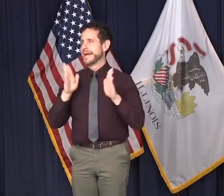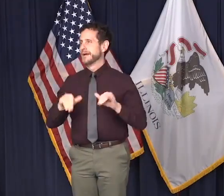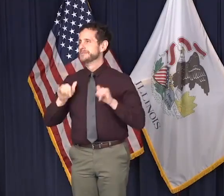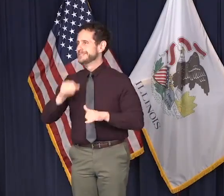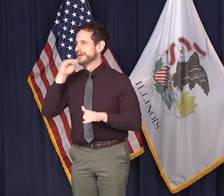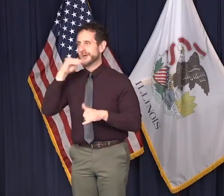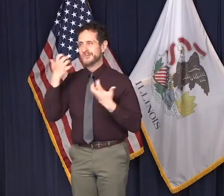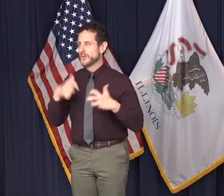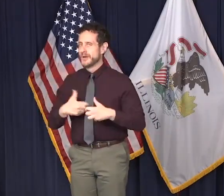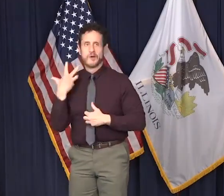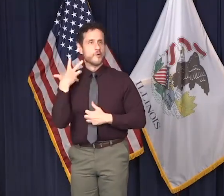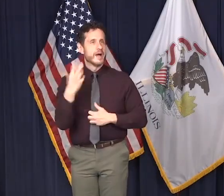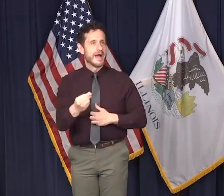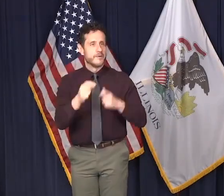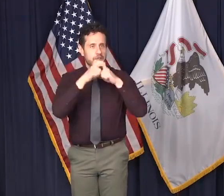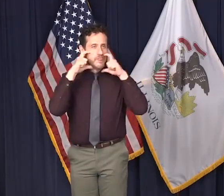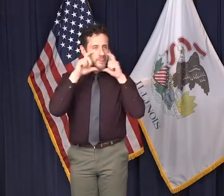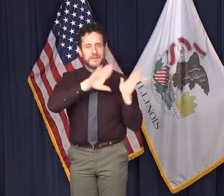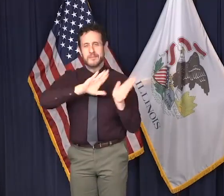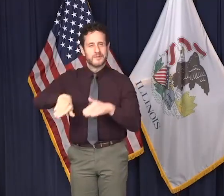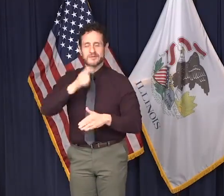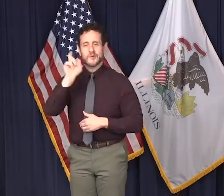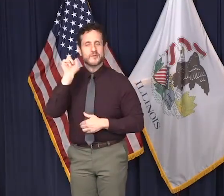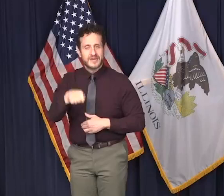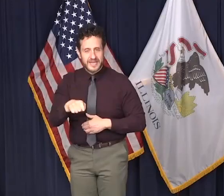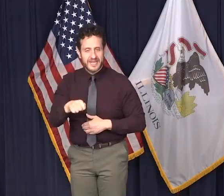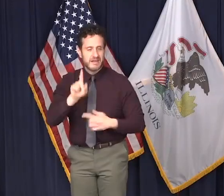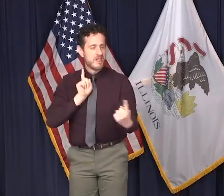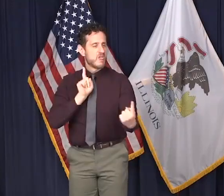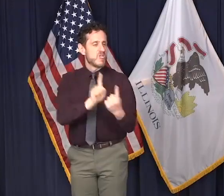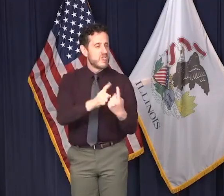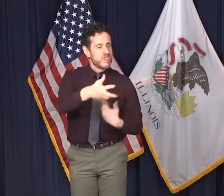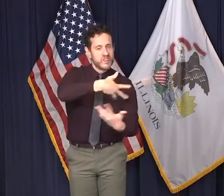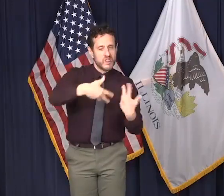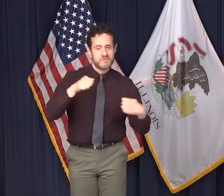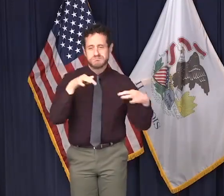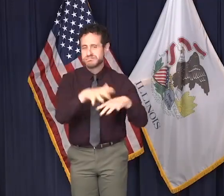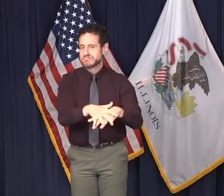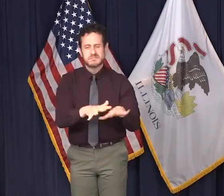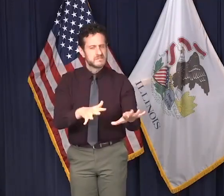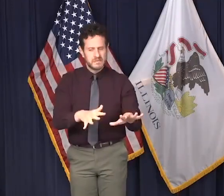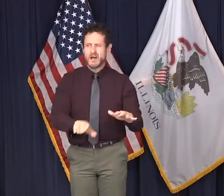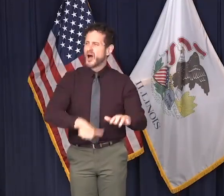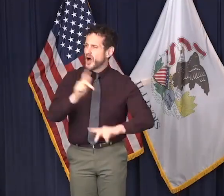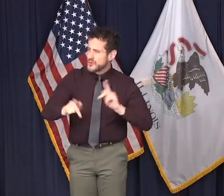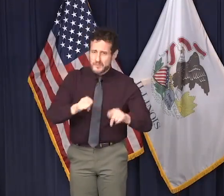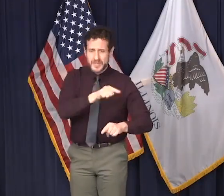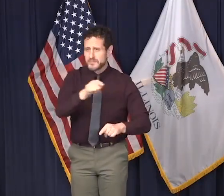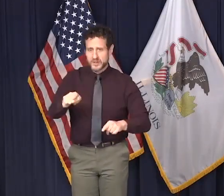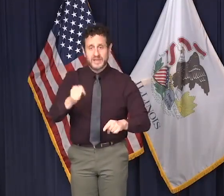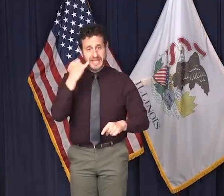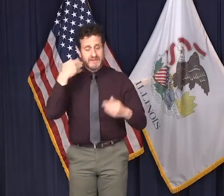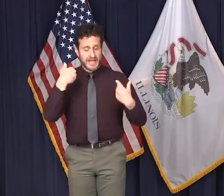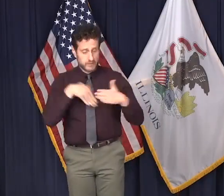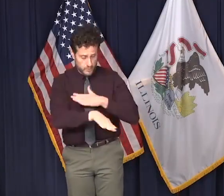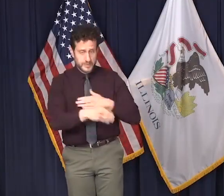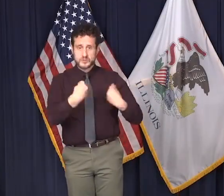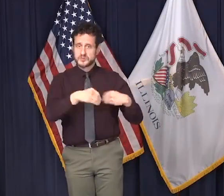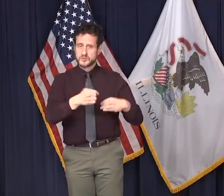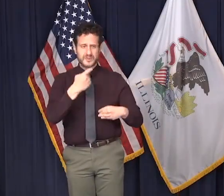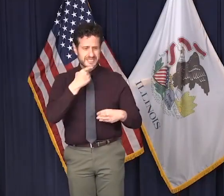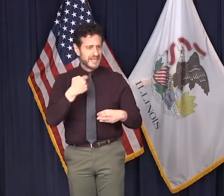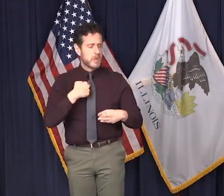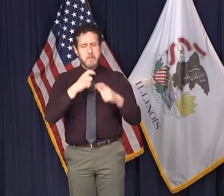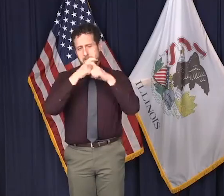political statement. Going out without a face covering on endangers the other customers at the grocery store. It puts